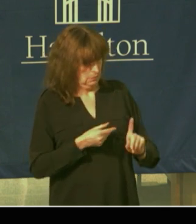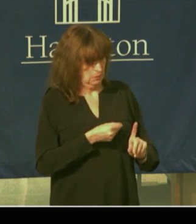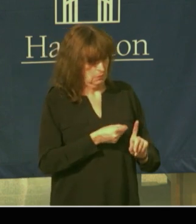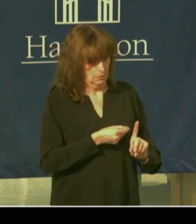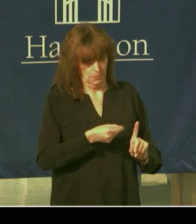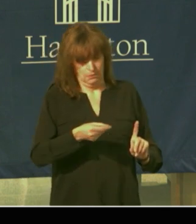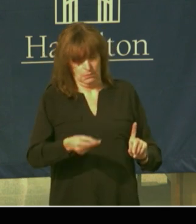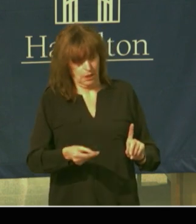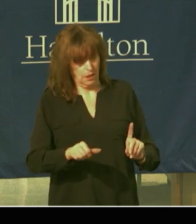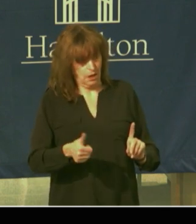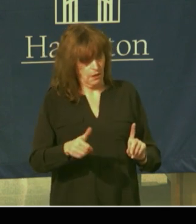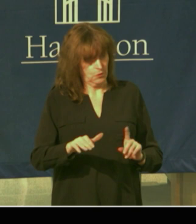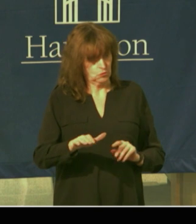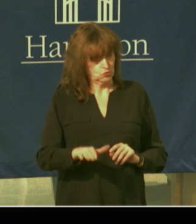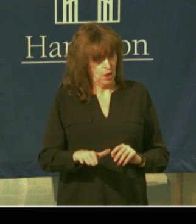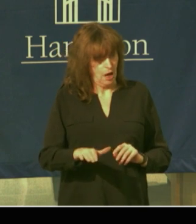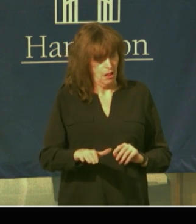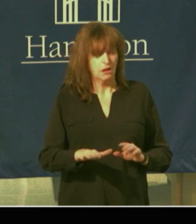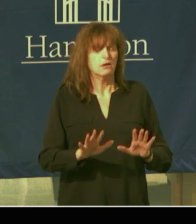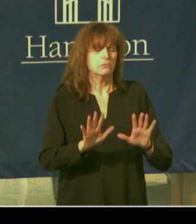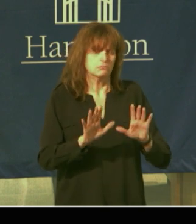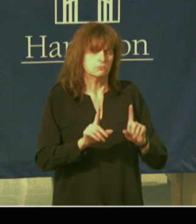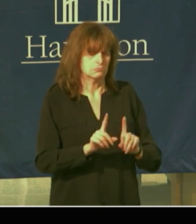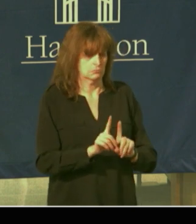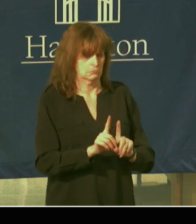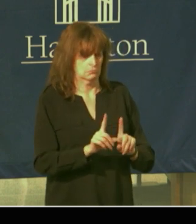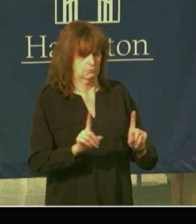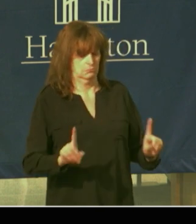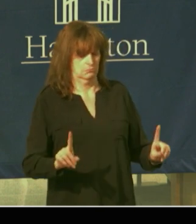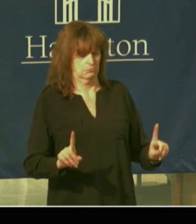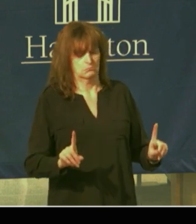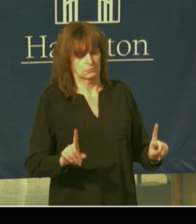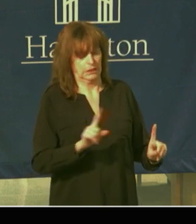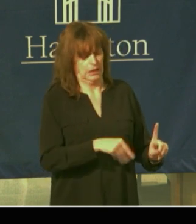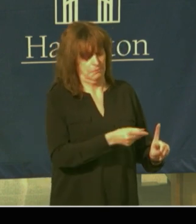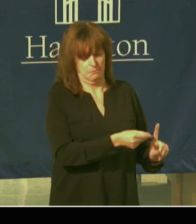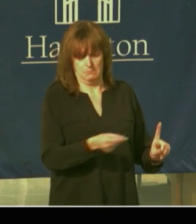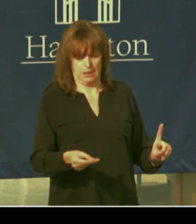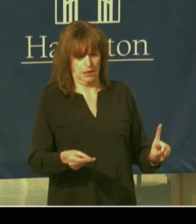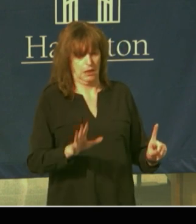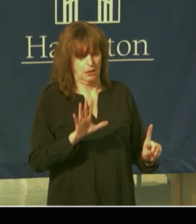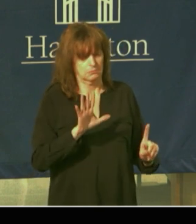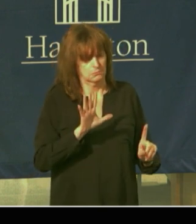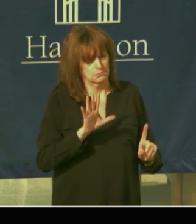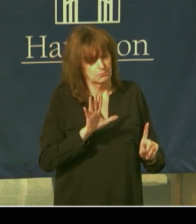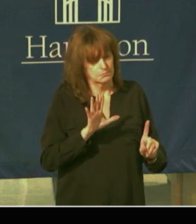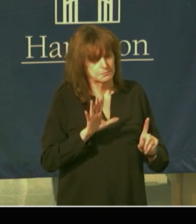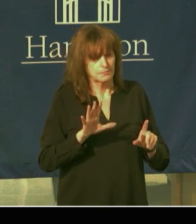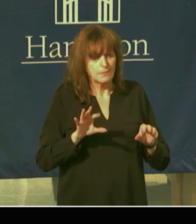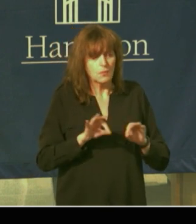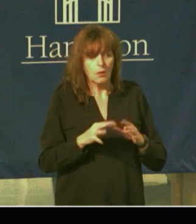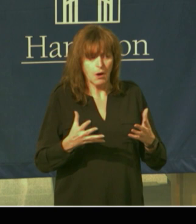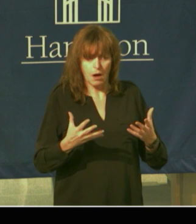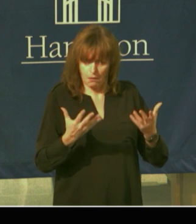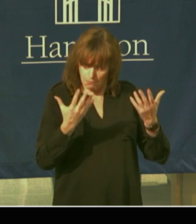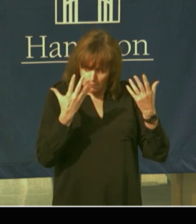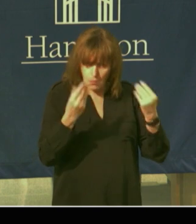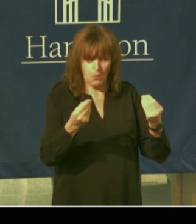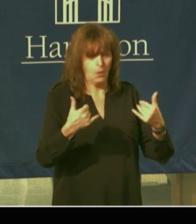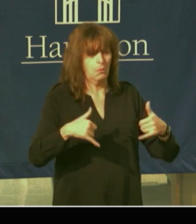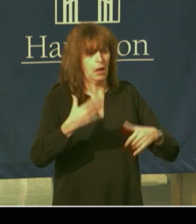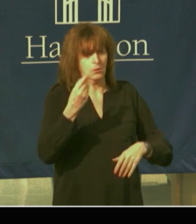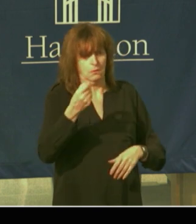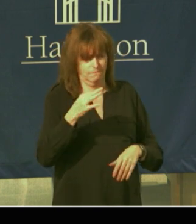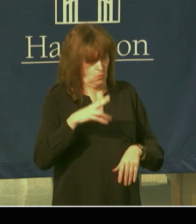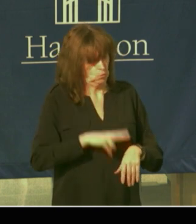susceptible other to be able to be transmitted over and infect somebody else. So sure, go to the park. Again,